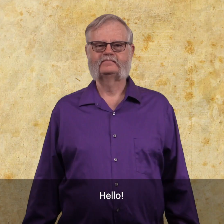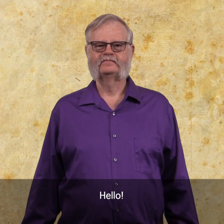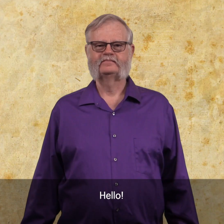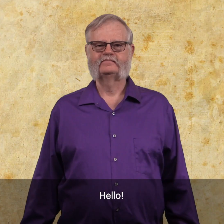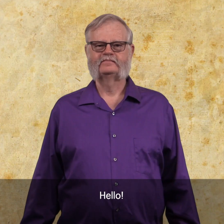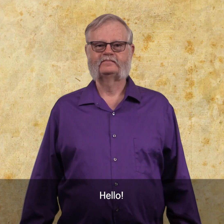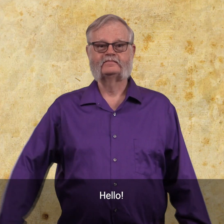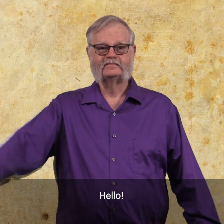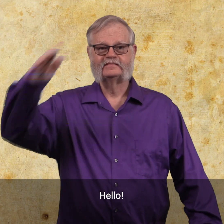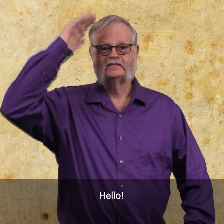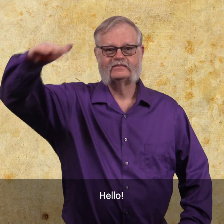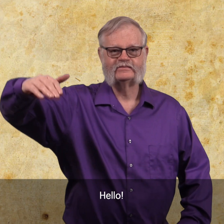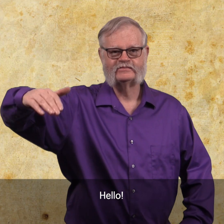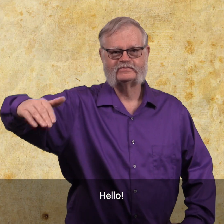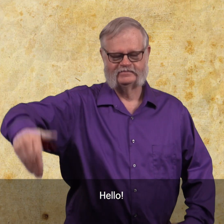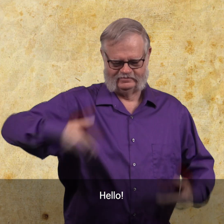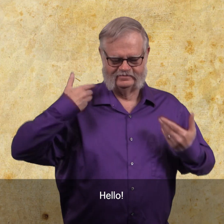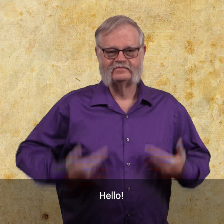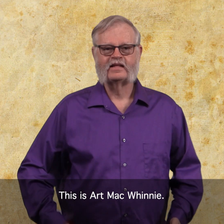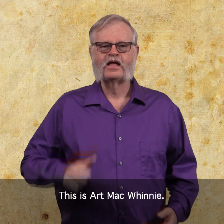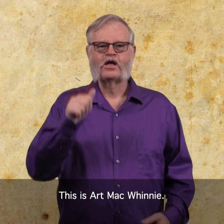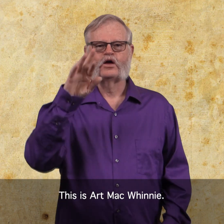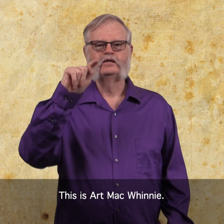Hello! This is Art McQuinney.